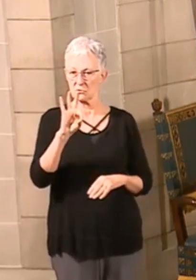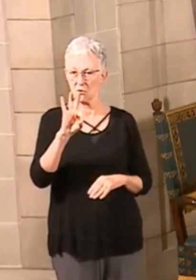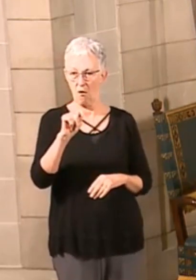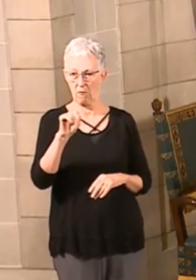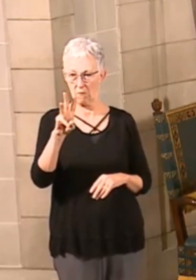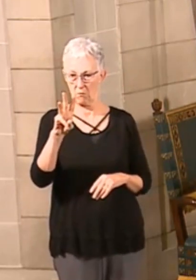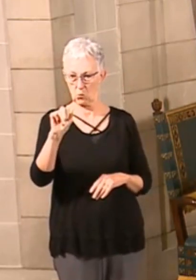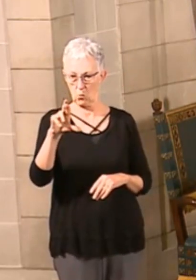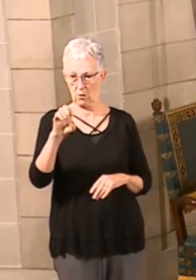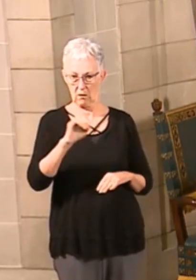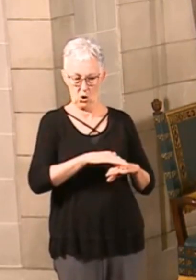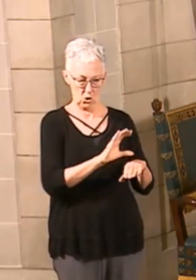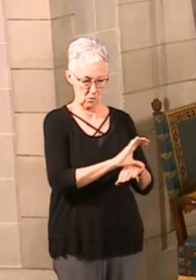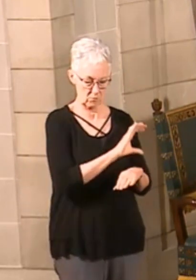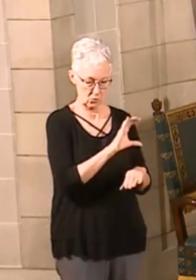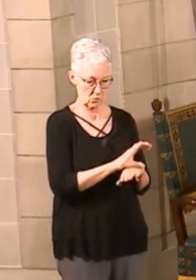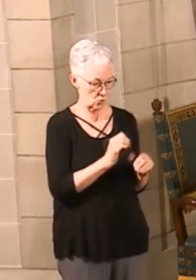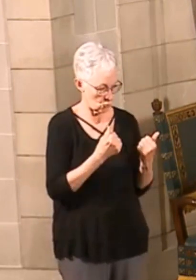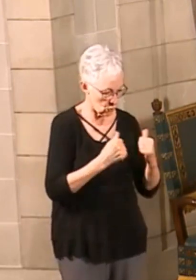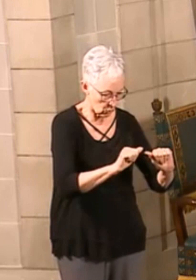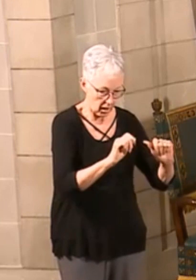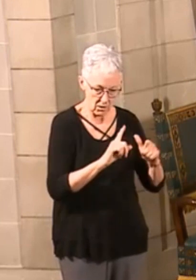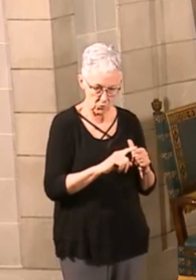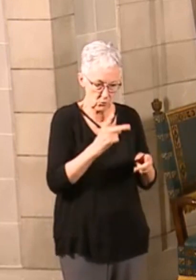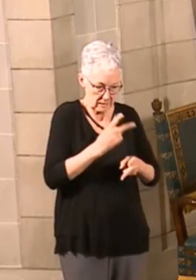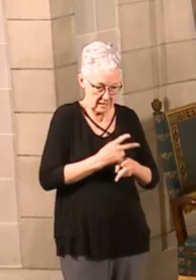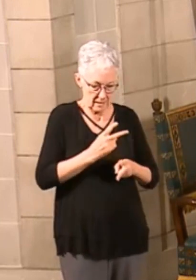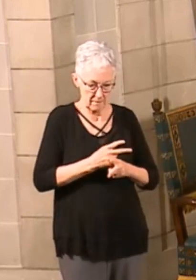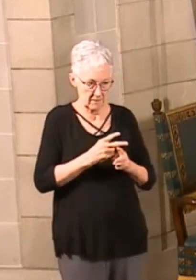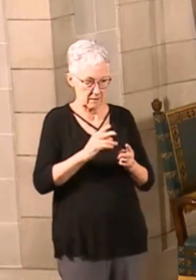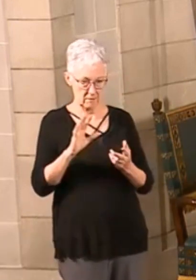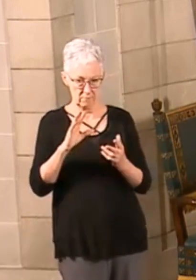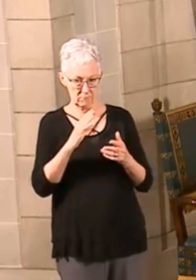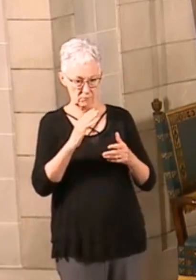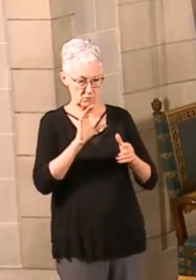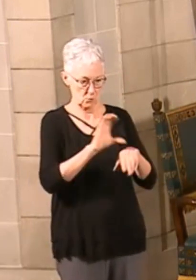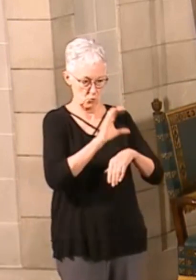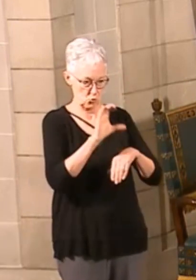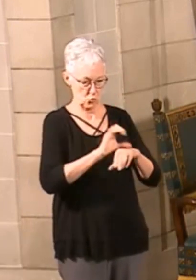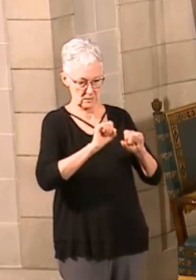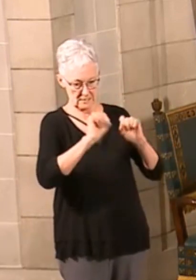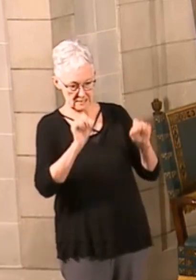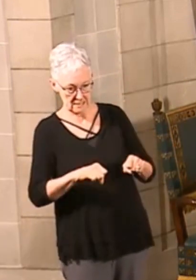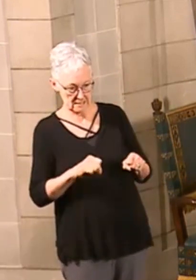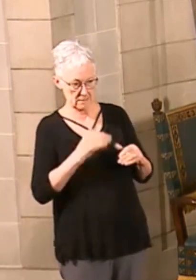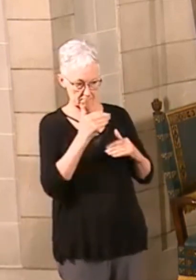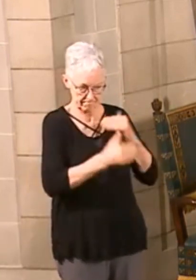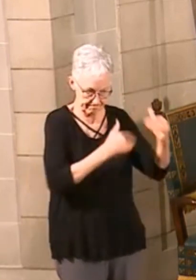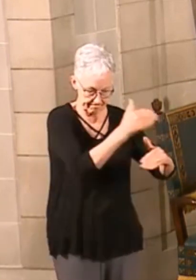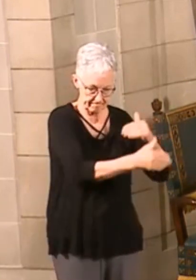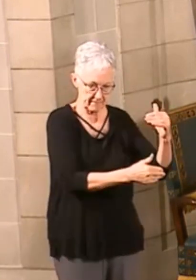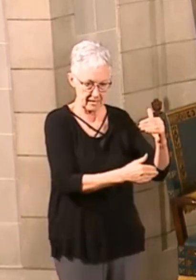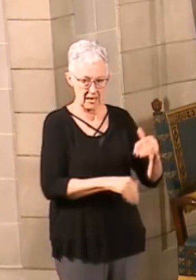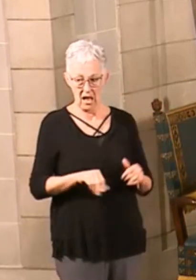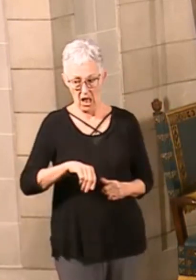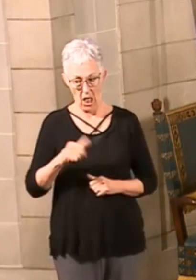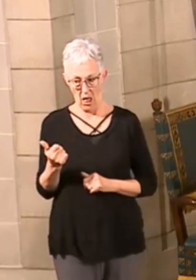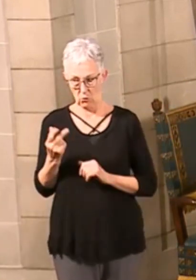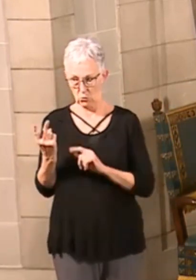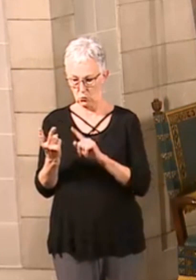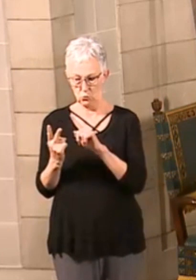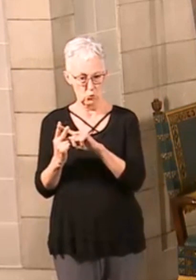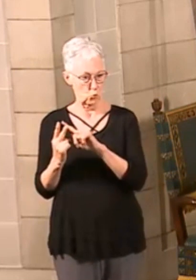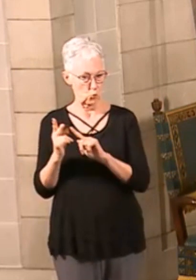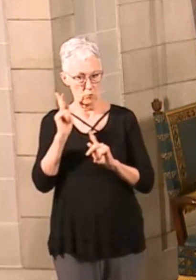experts, Brandon Leswing and Don Hawk, have looked at initial SBA guidance, revised SBA guidance, and are doing their best to kind of get